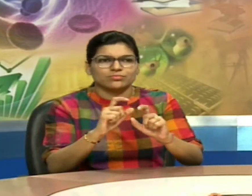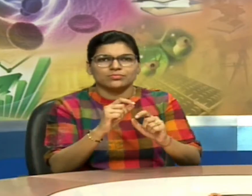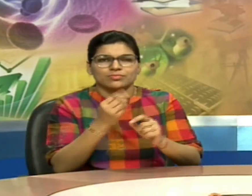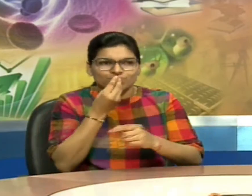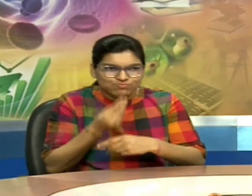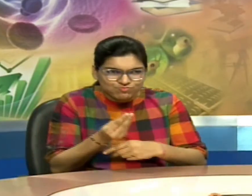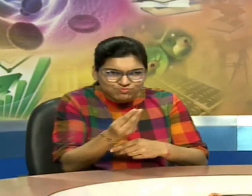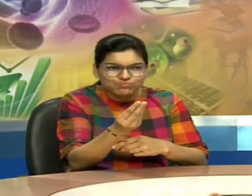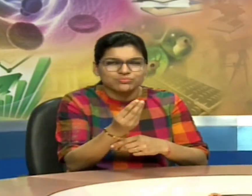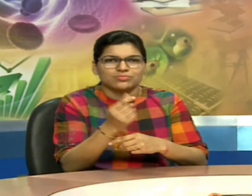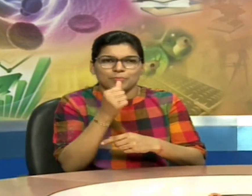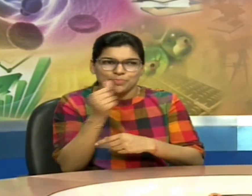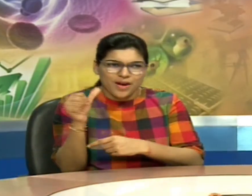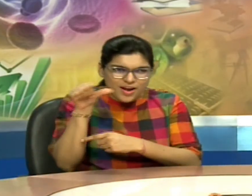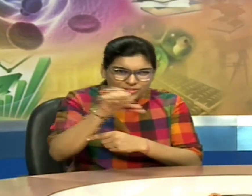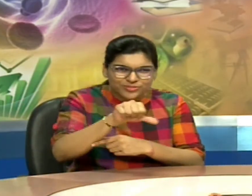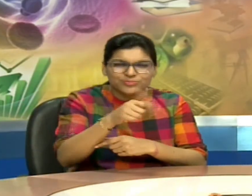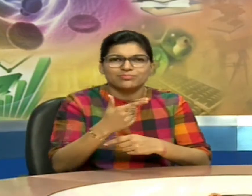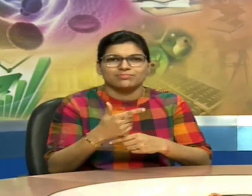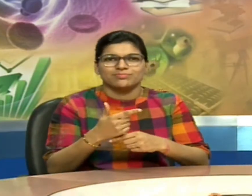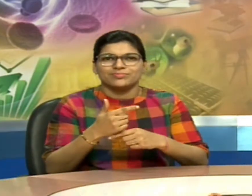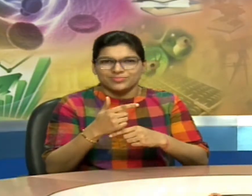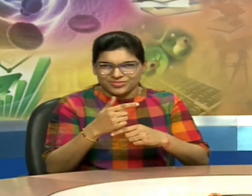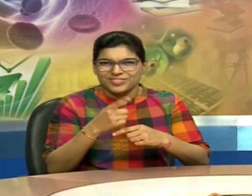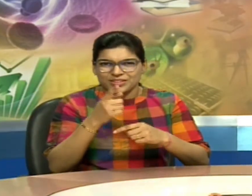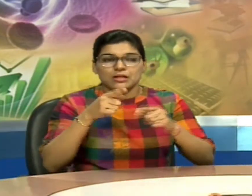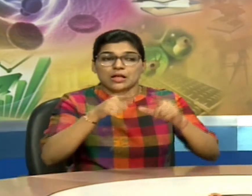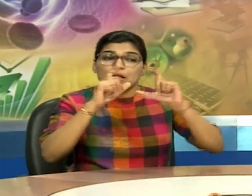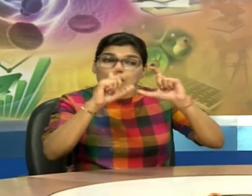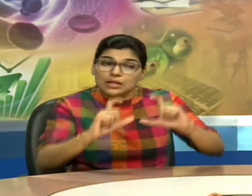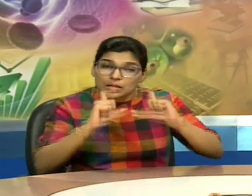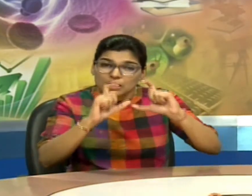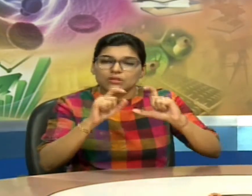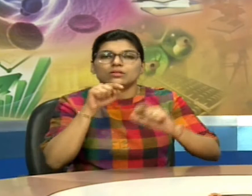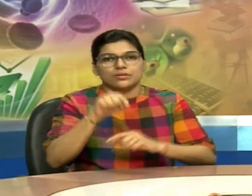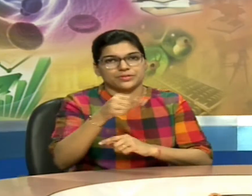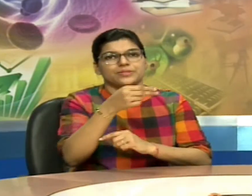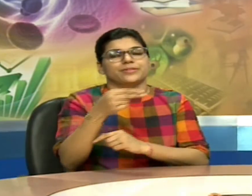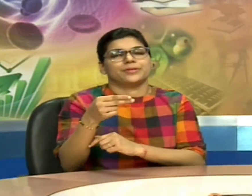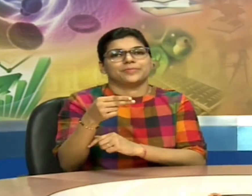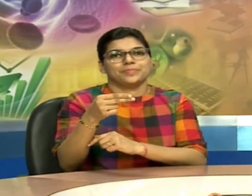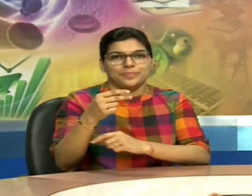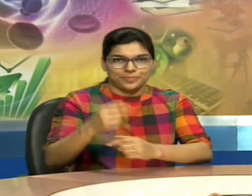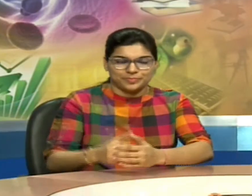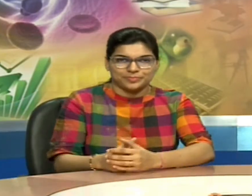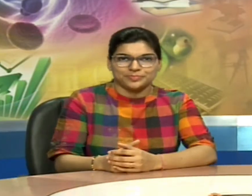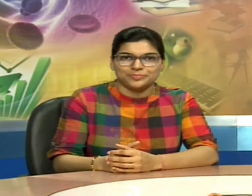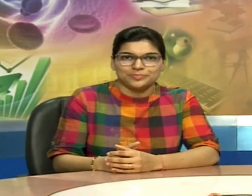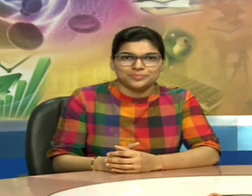then we look after them, we feed them, we give them water. So this is looked after.